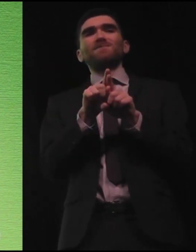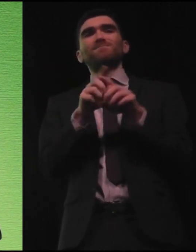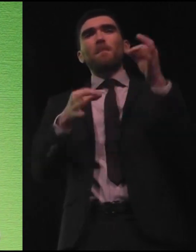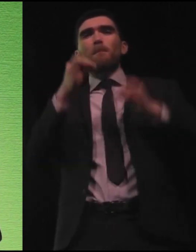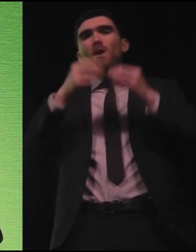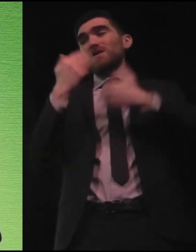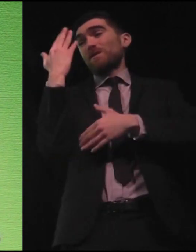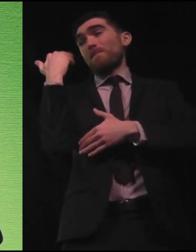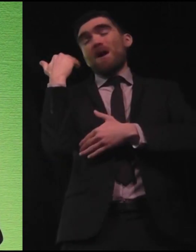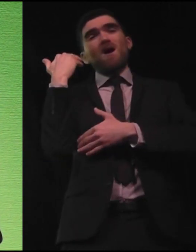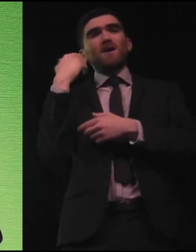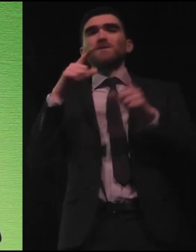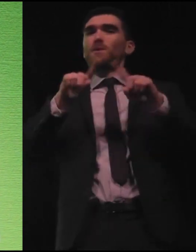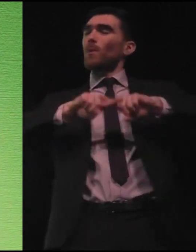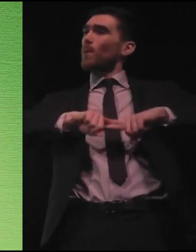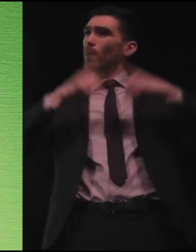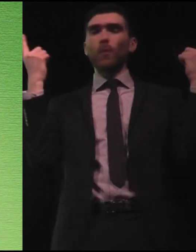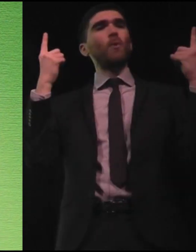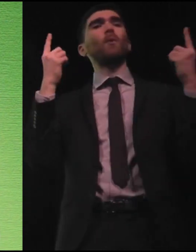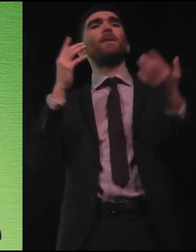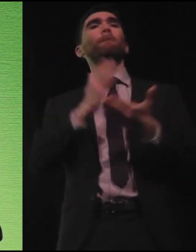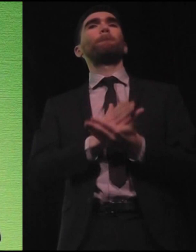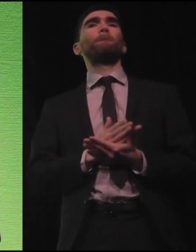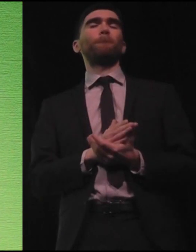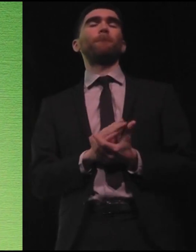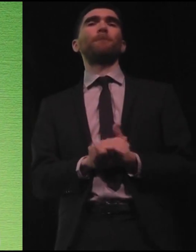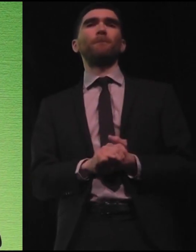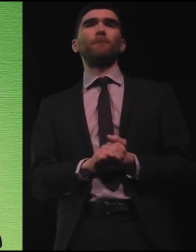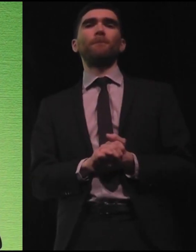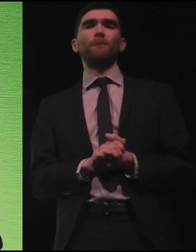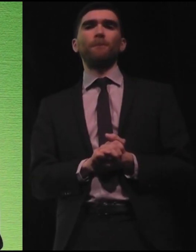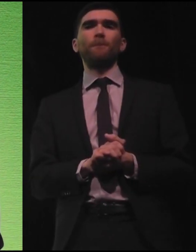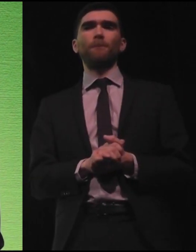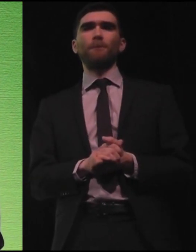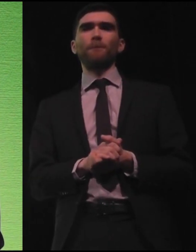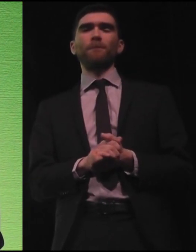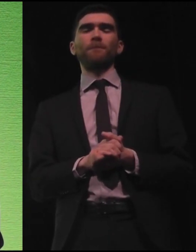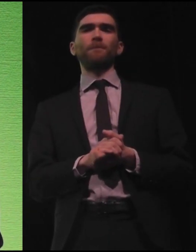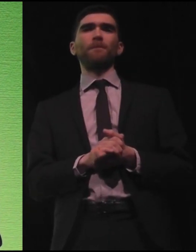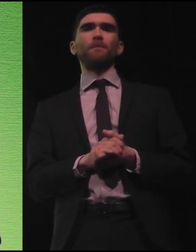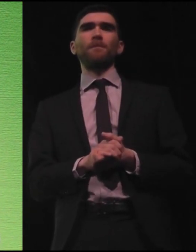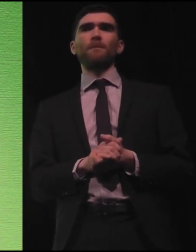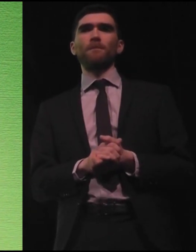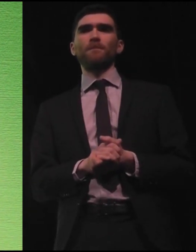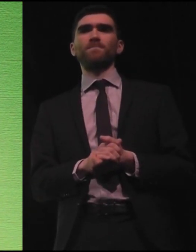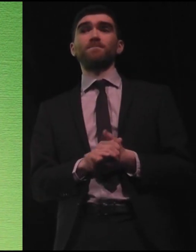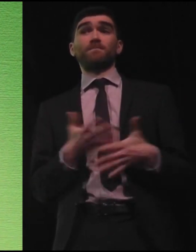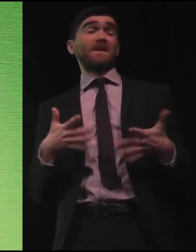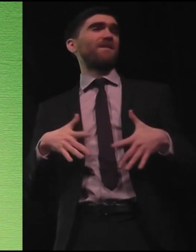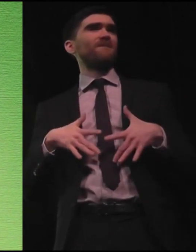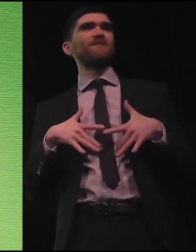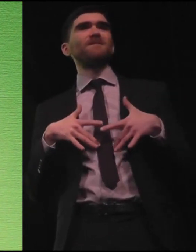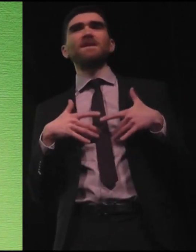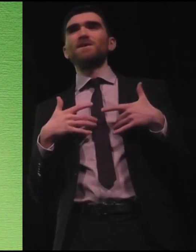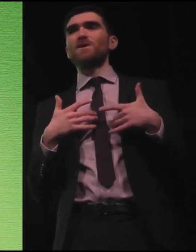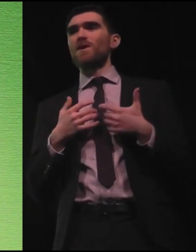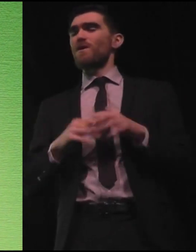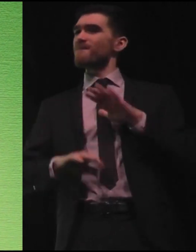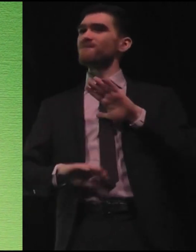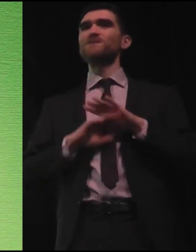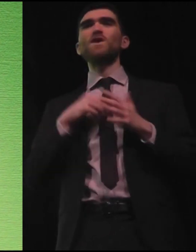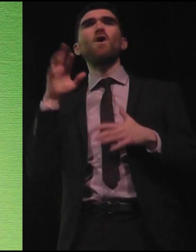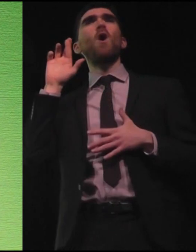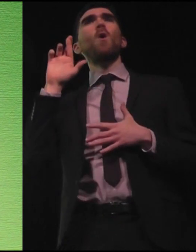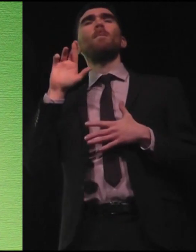And whilst I'm filled with hope, I stand here today, I'm also filled with fear. We've emerged from this last crisis a